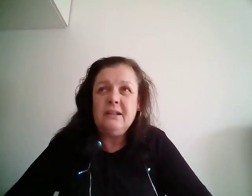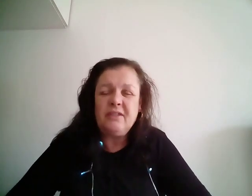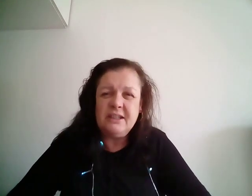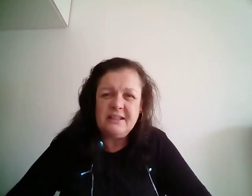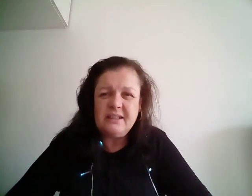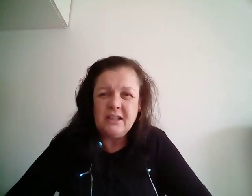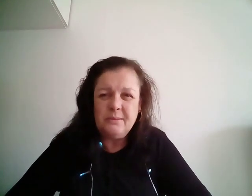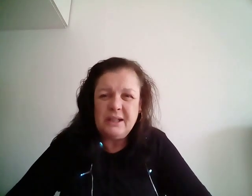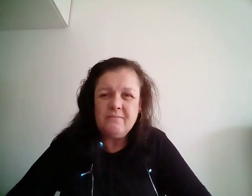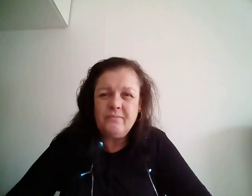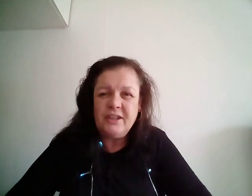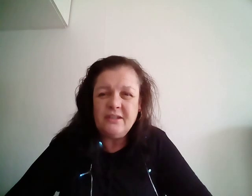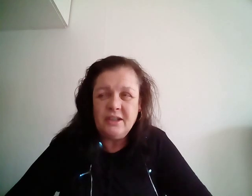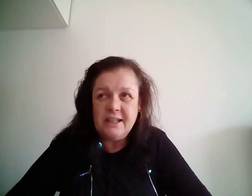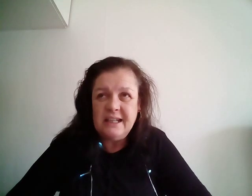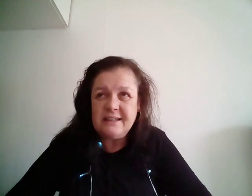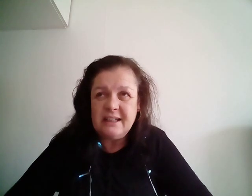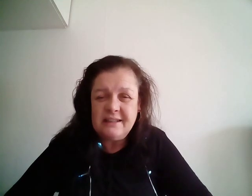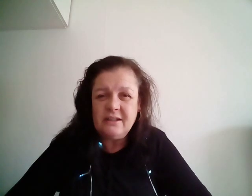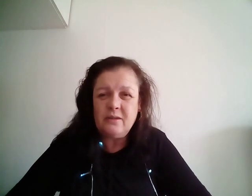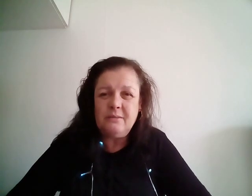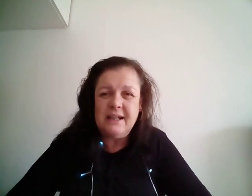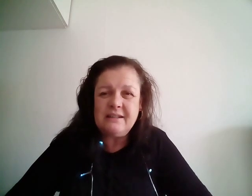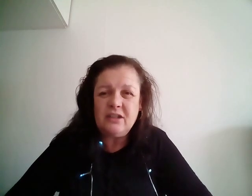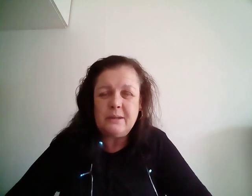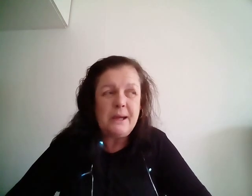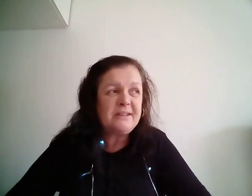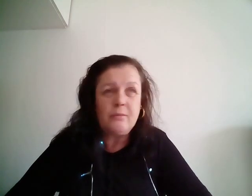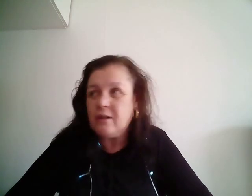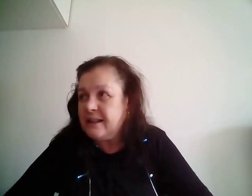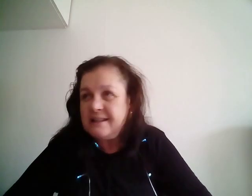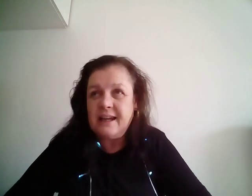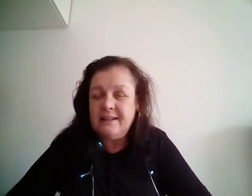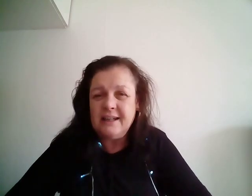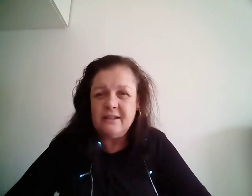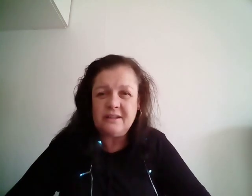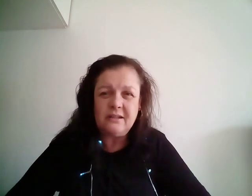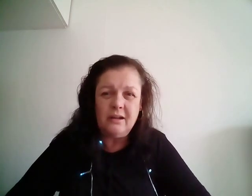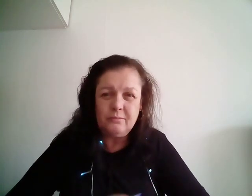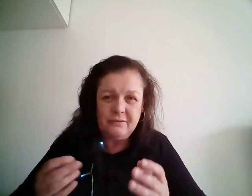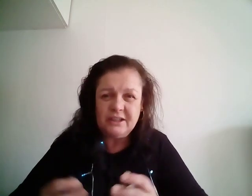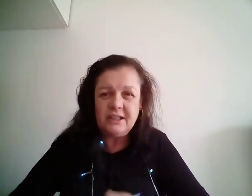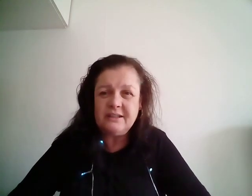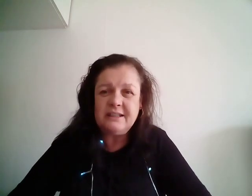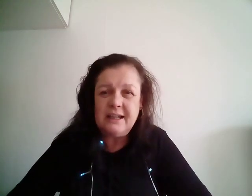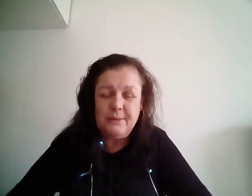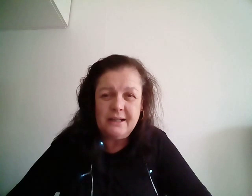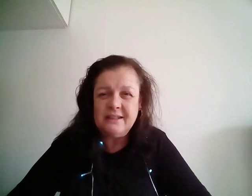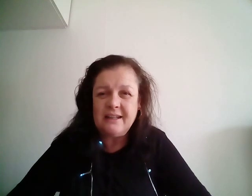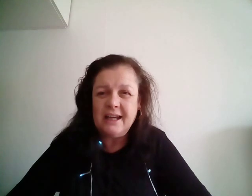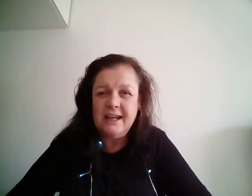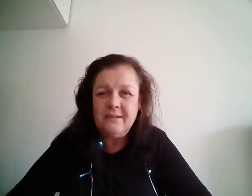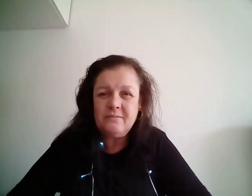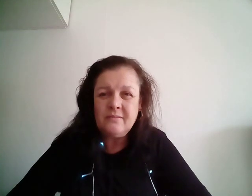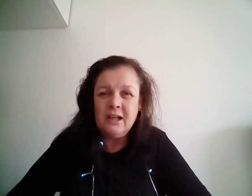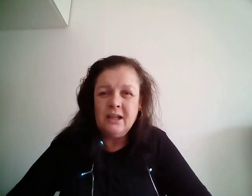very disturbing. You'd need to listen to it, my delicious little babies. I'm not going to say anything else on my video today about this, okay?